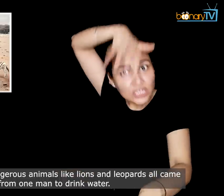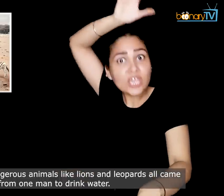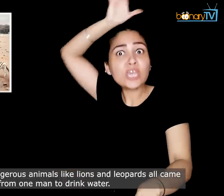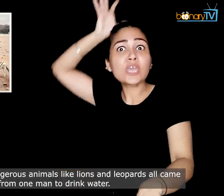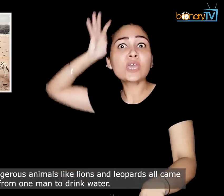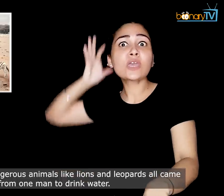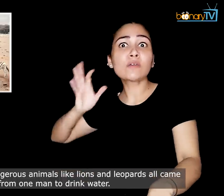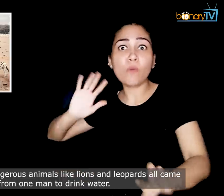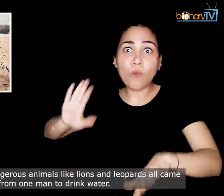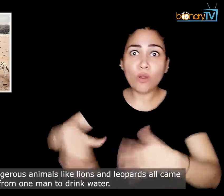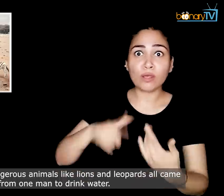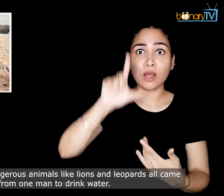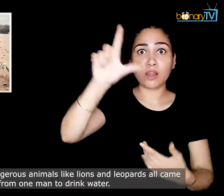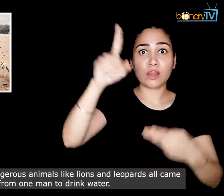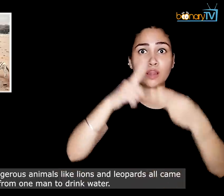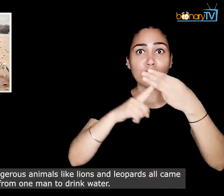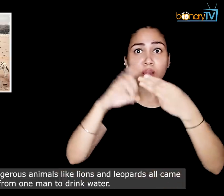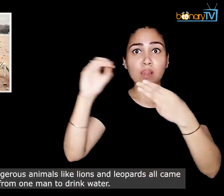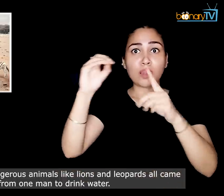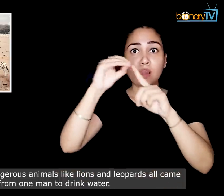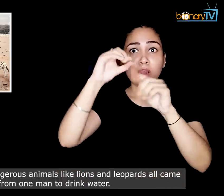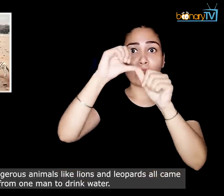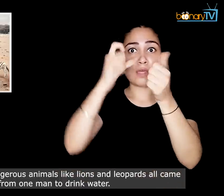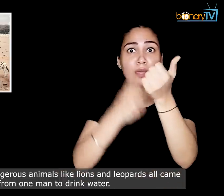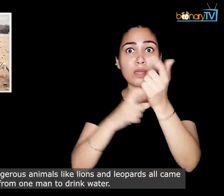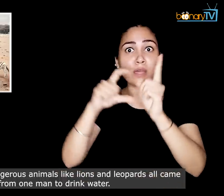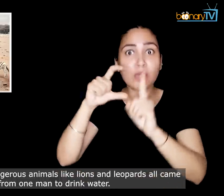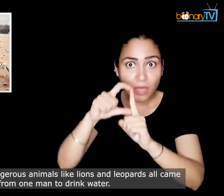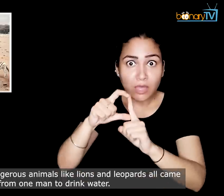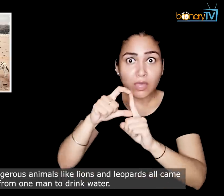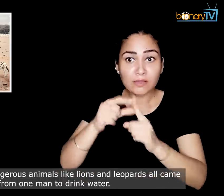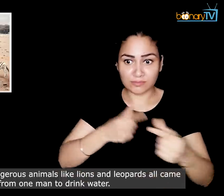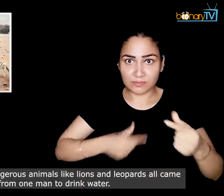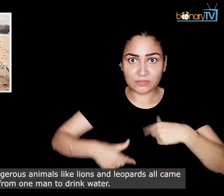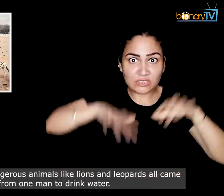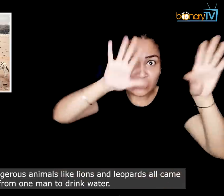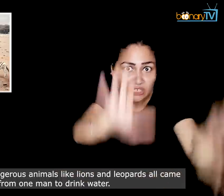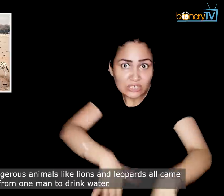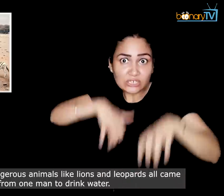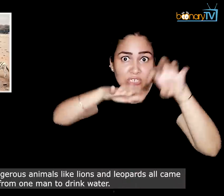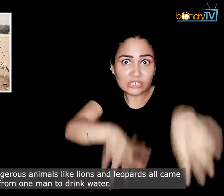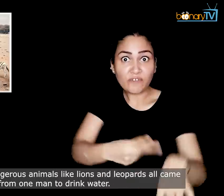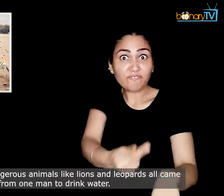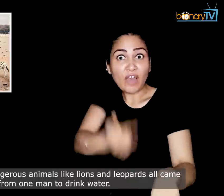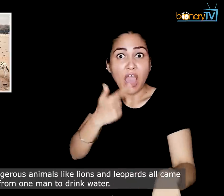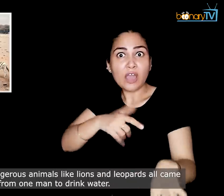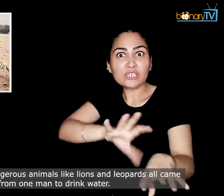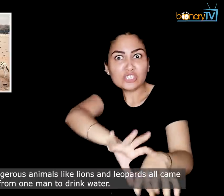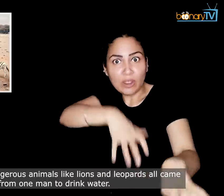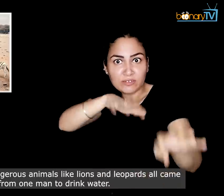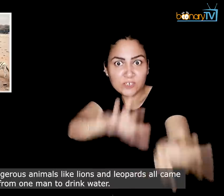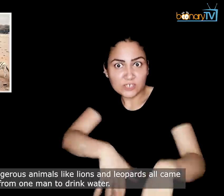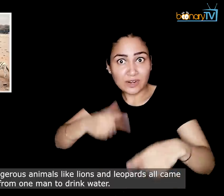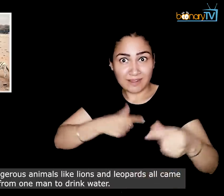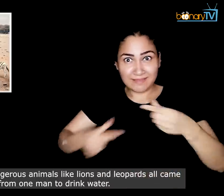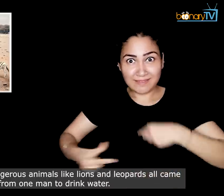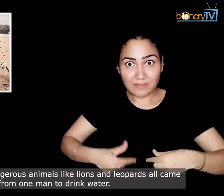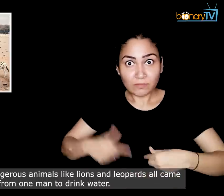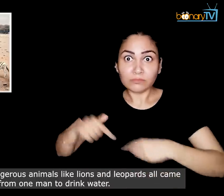like lions and leopards all came from one man to